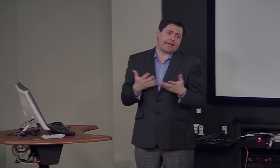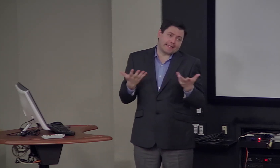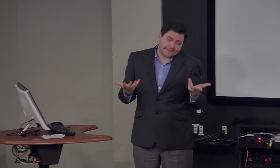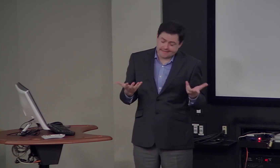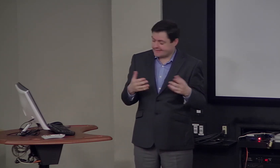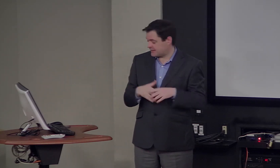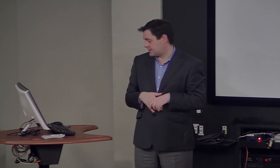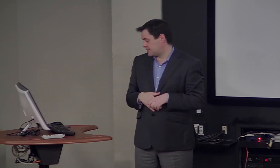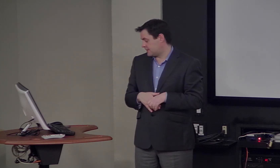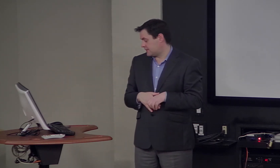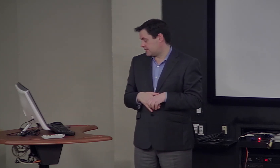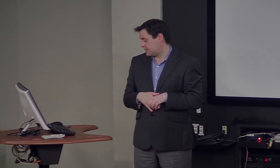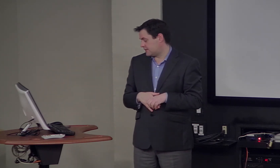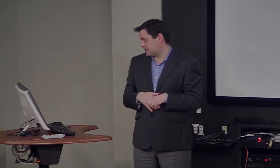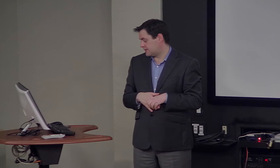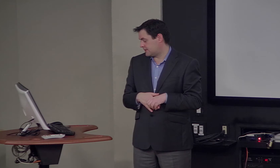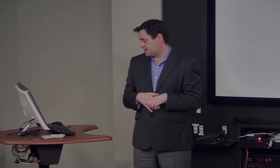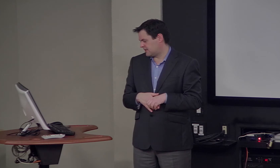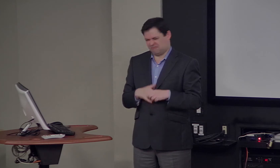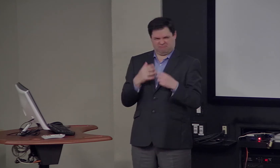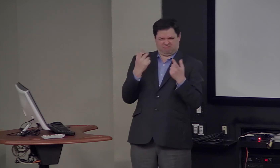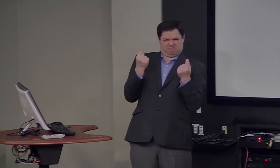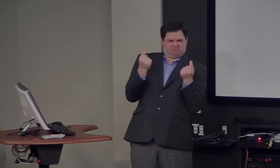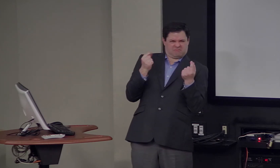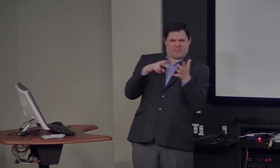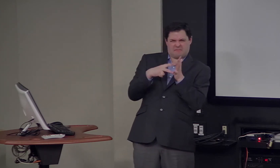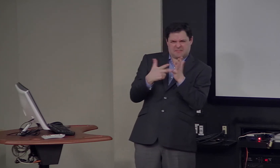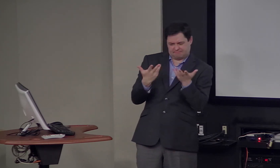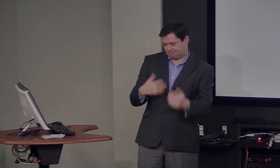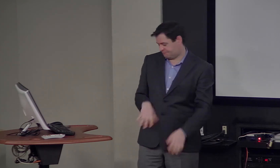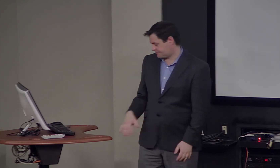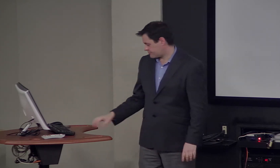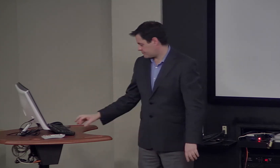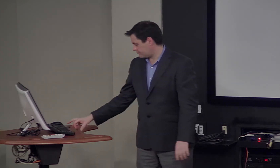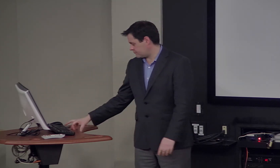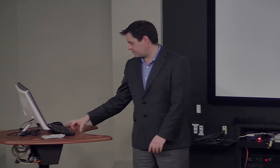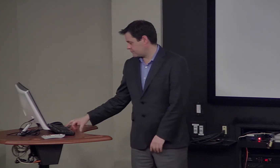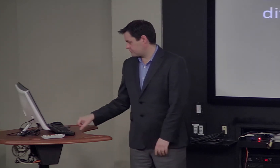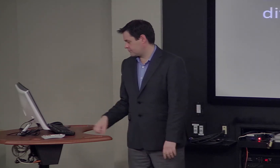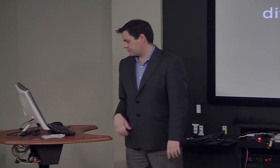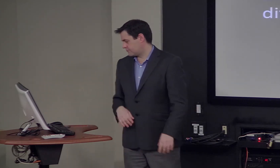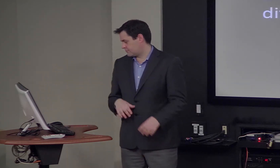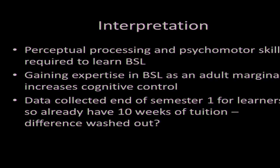instead we only saw marginal differences between the BSL learners and the expert interpreters. So what's all this mean?